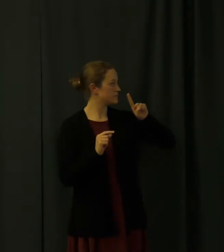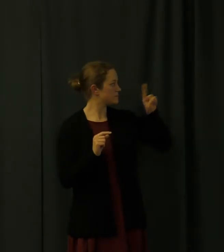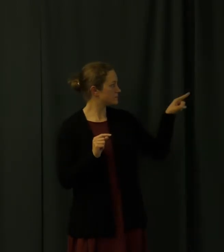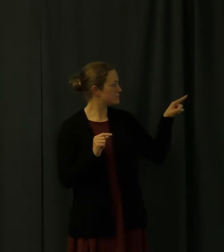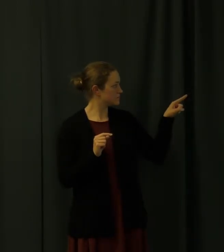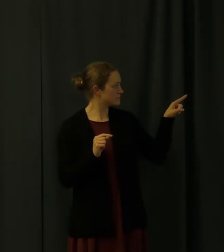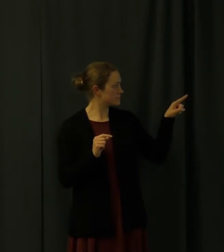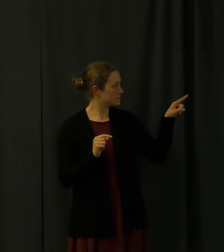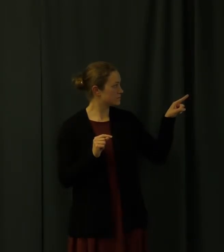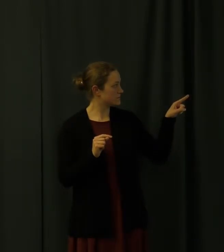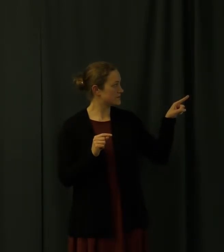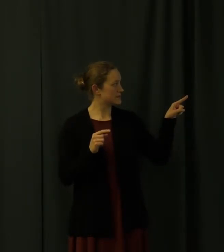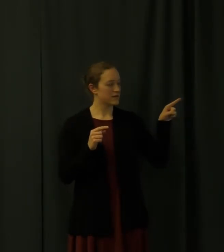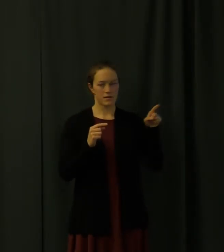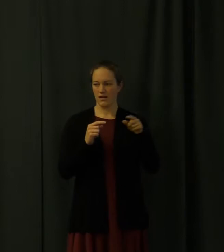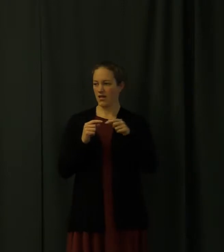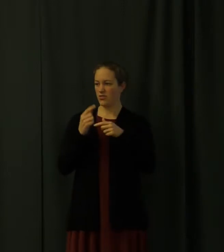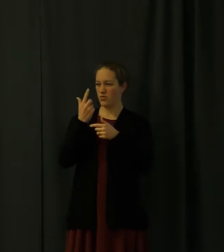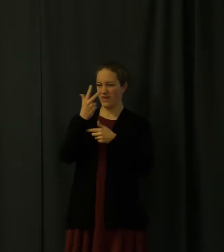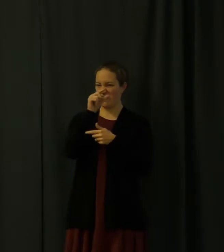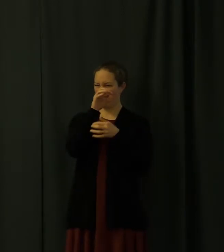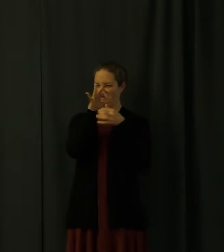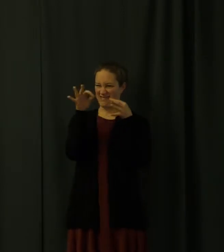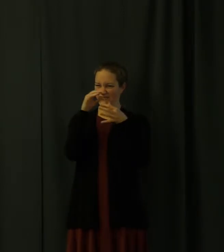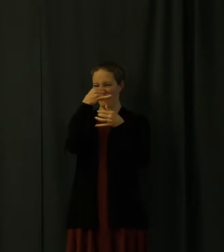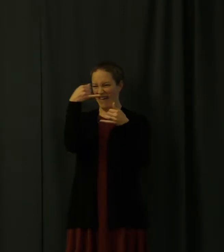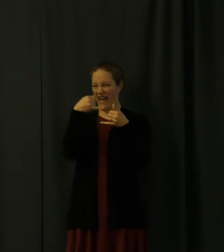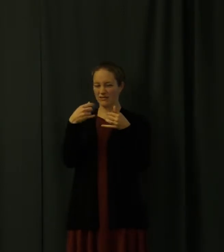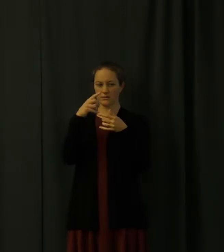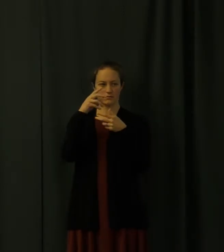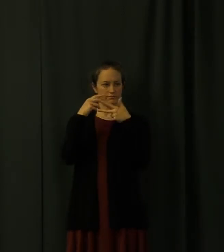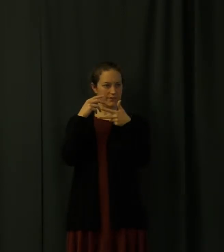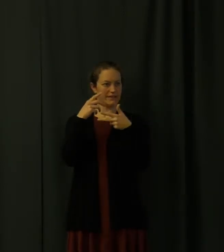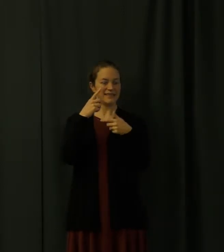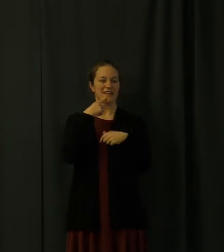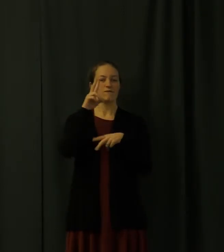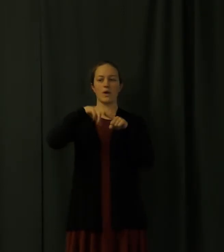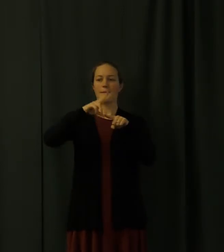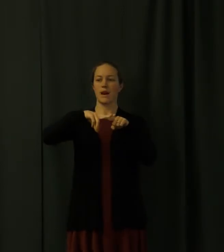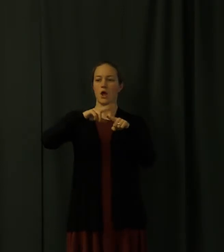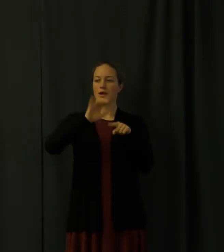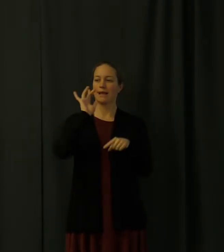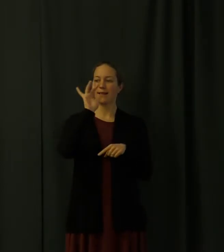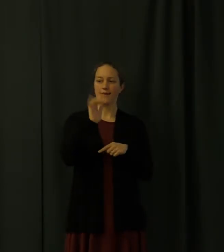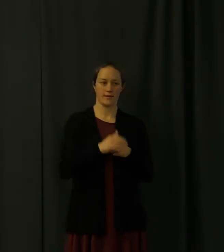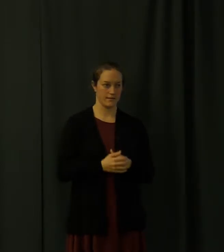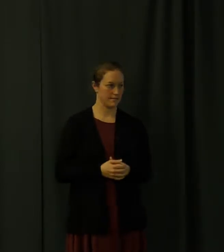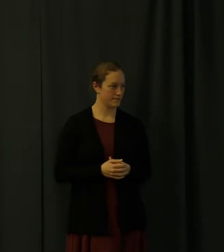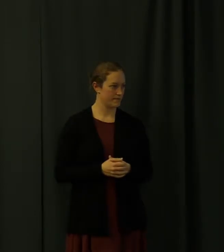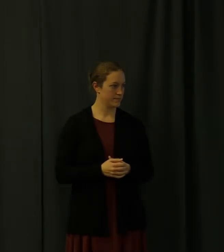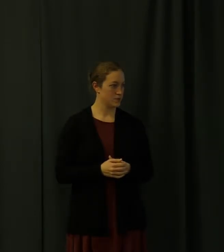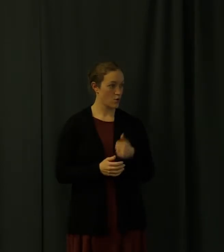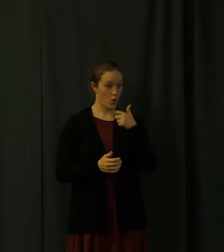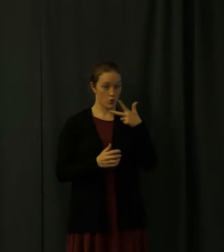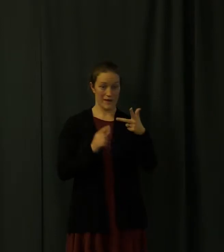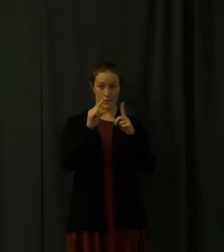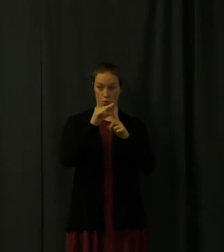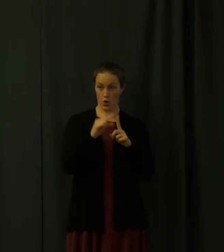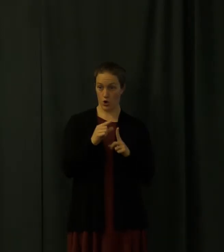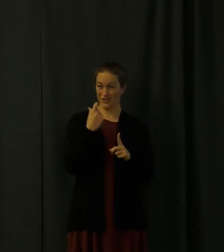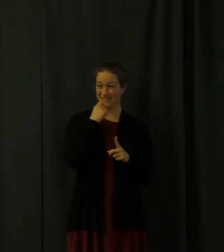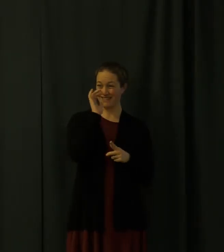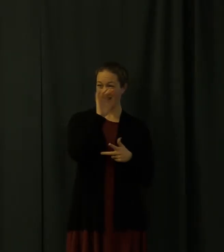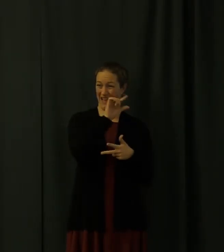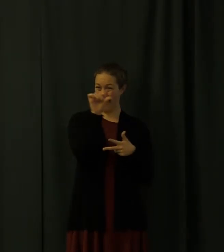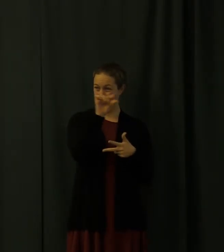says vocabulary. And what it's gonna automatically do is take those 3 words, put them into a Google Doc